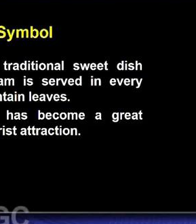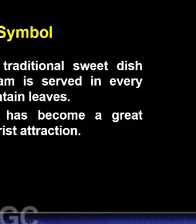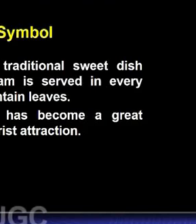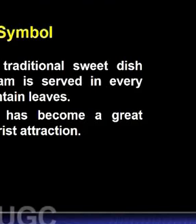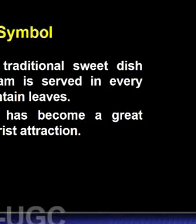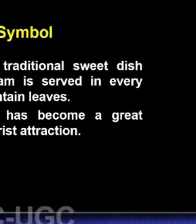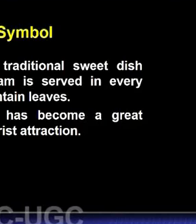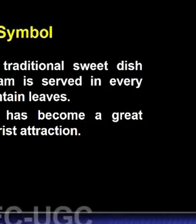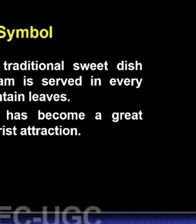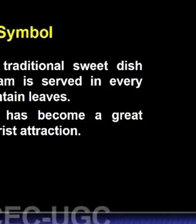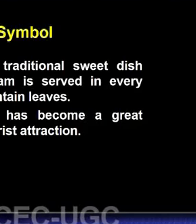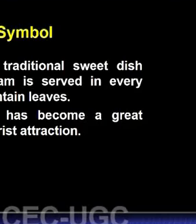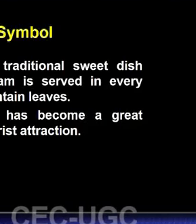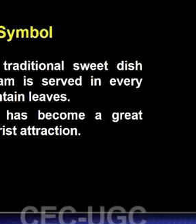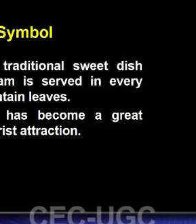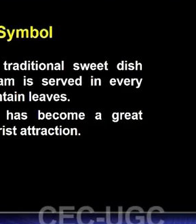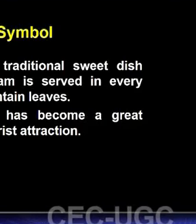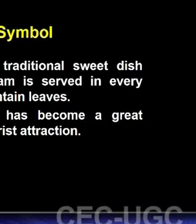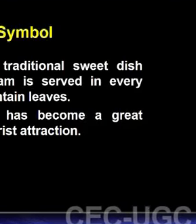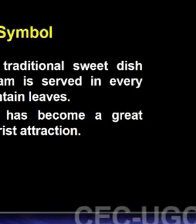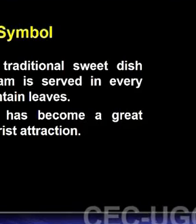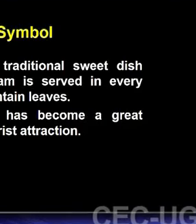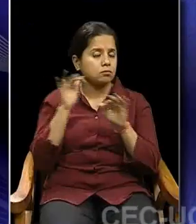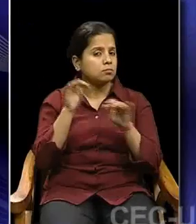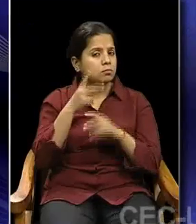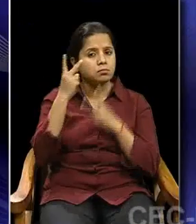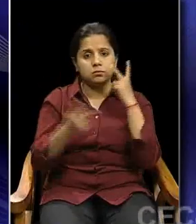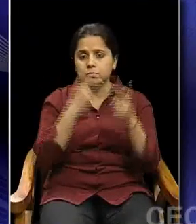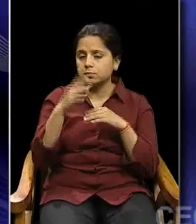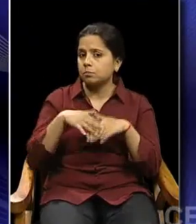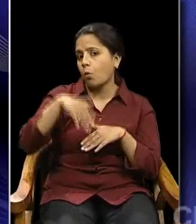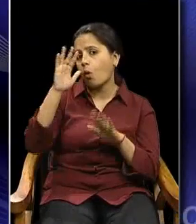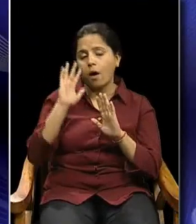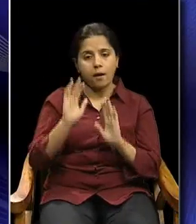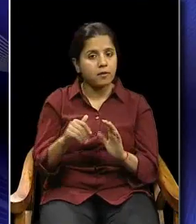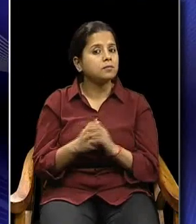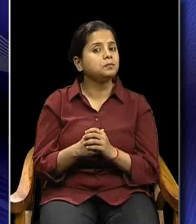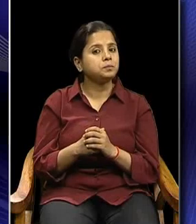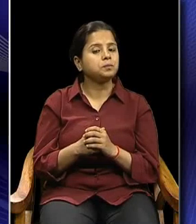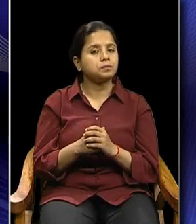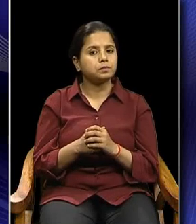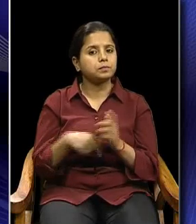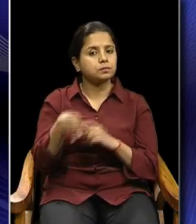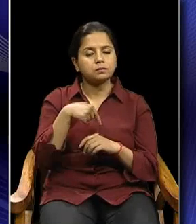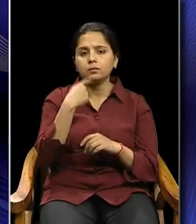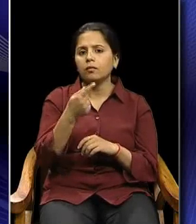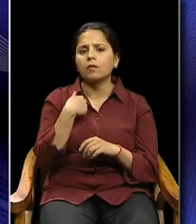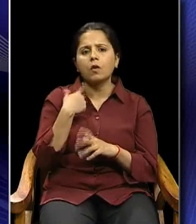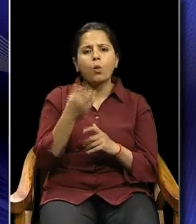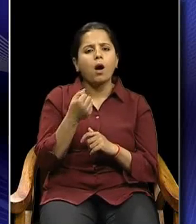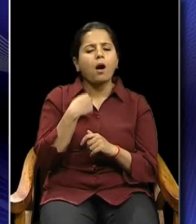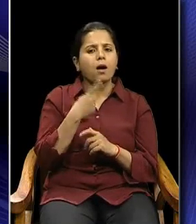become a great source of tourist attraction as well. And when we tend to